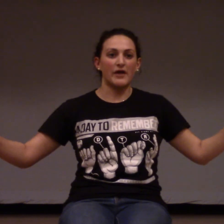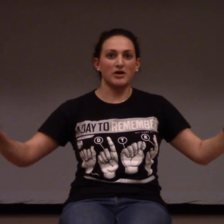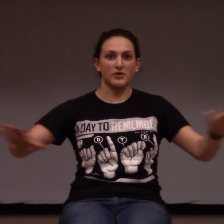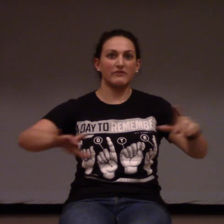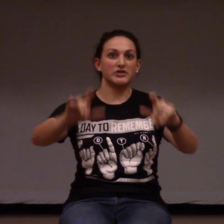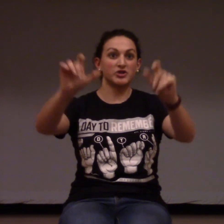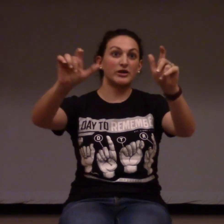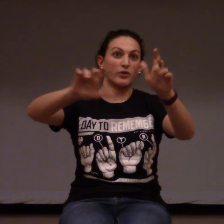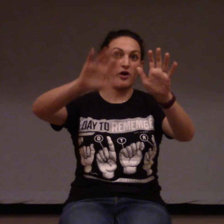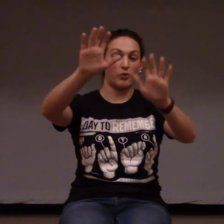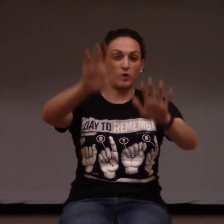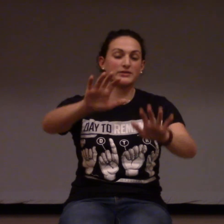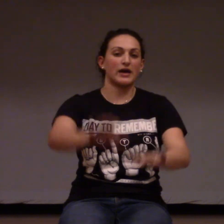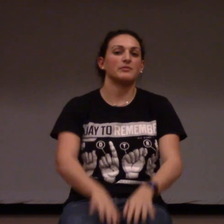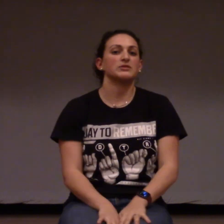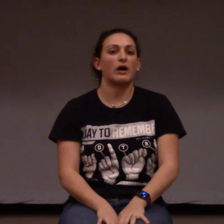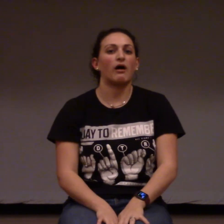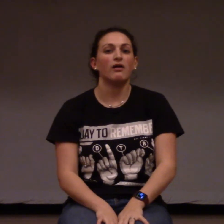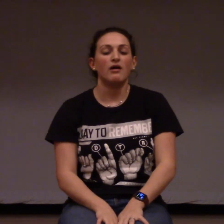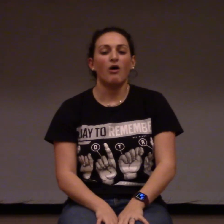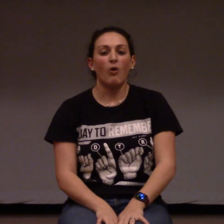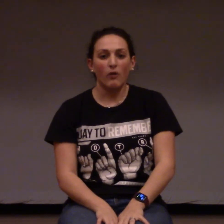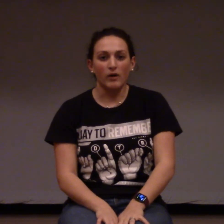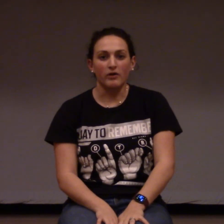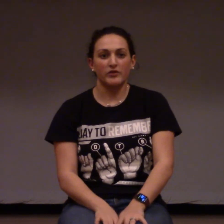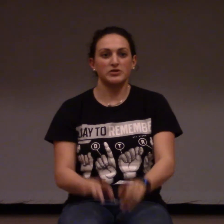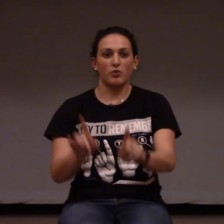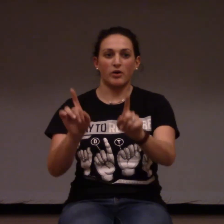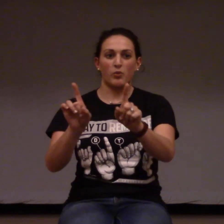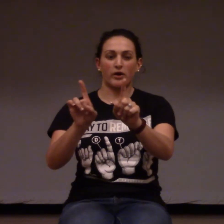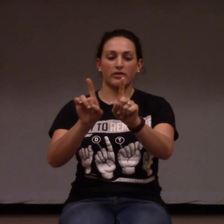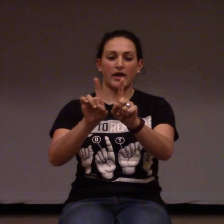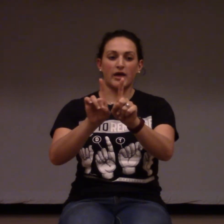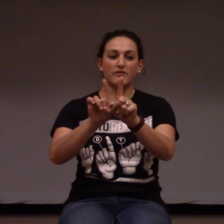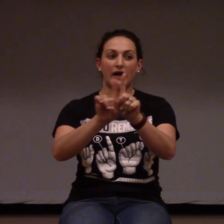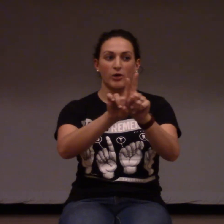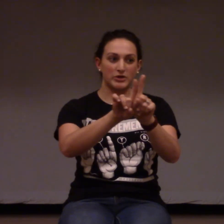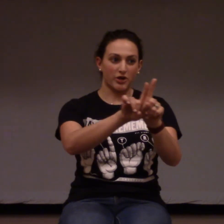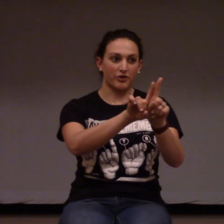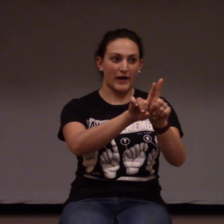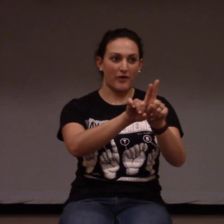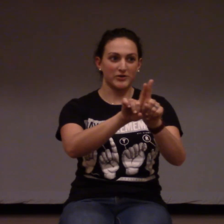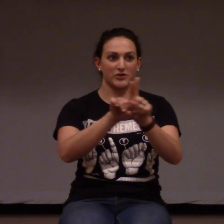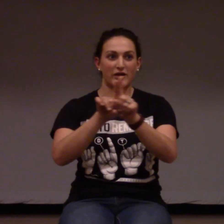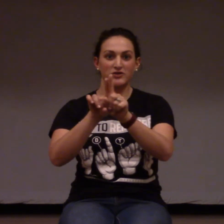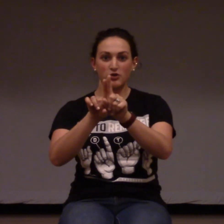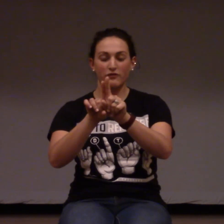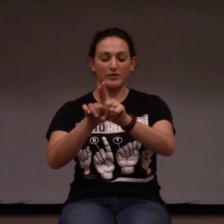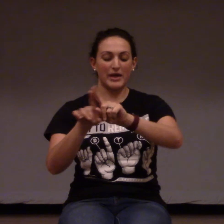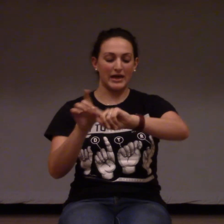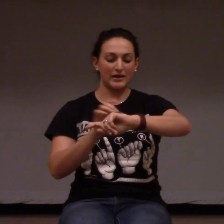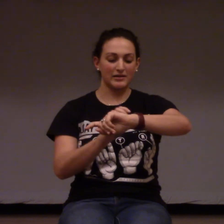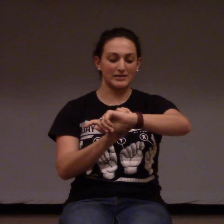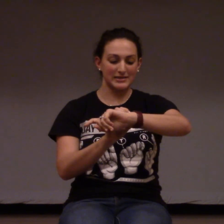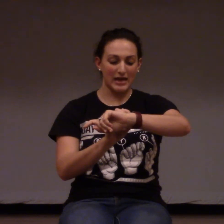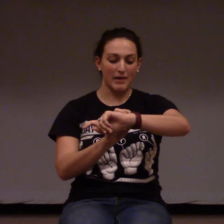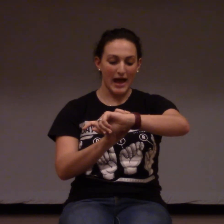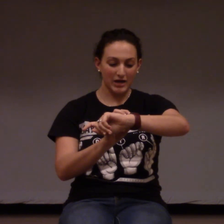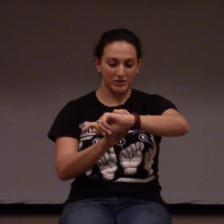also have the screen with all the words on them as well. Or there's the one where they follow each other around. So they have two of the same